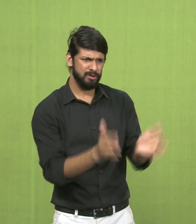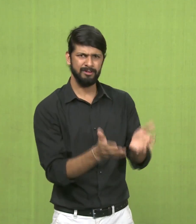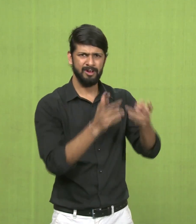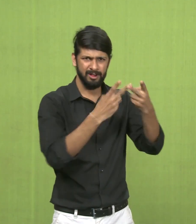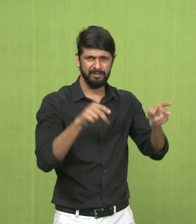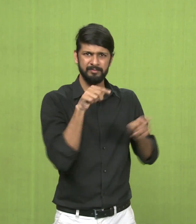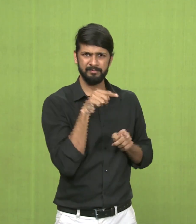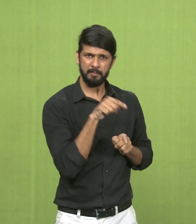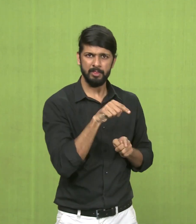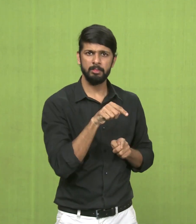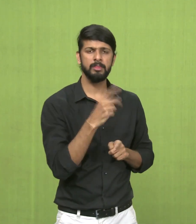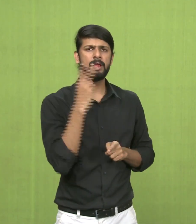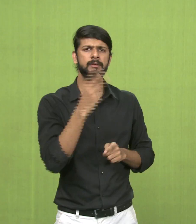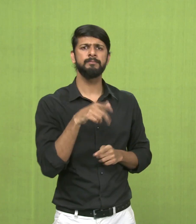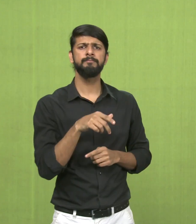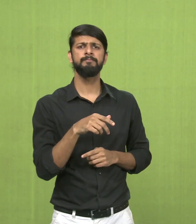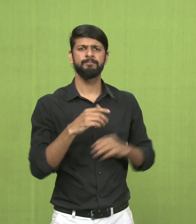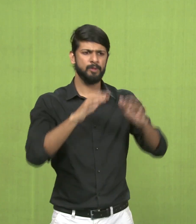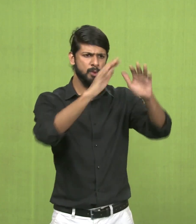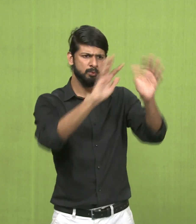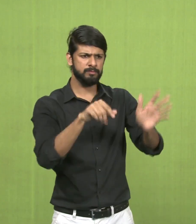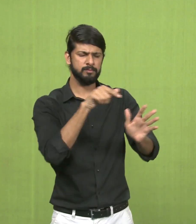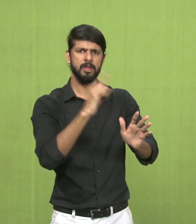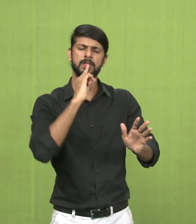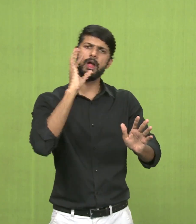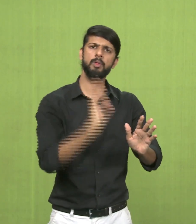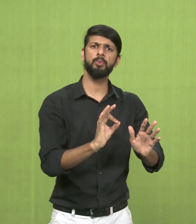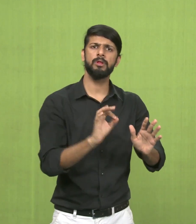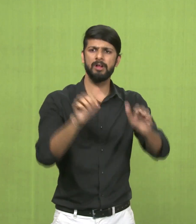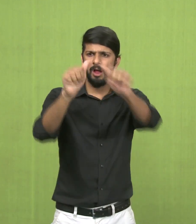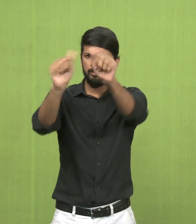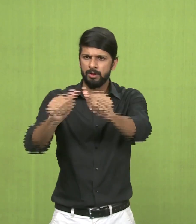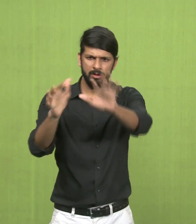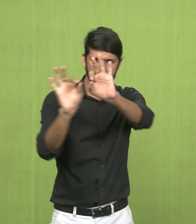The objects look really identifiable,